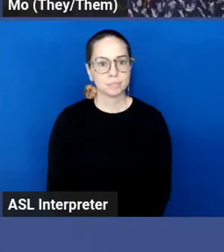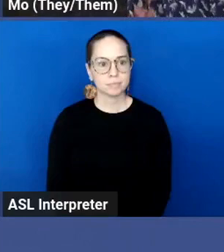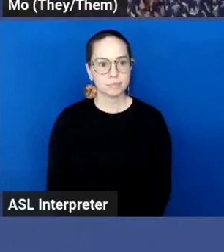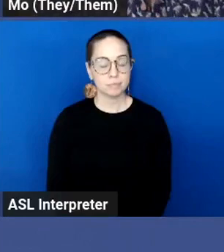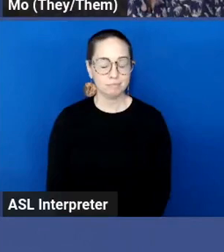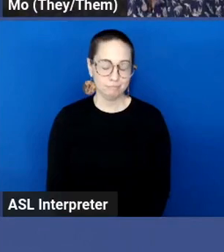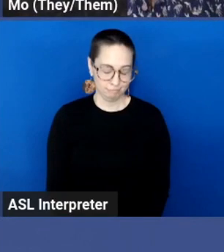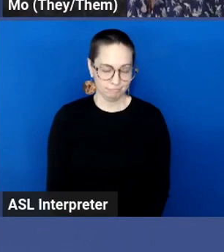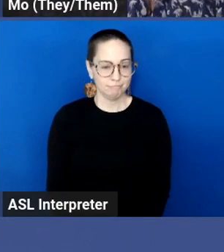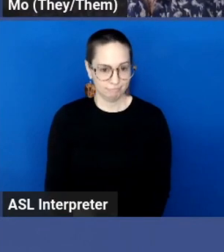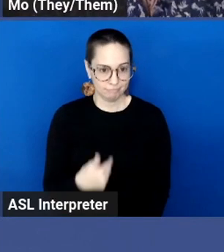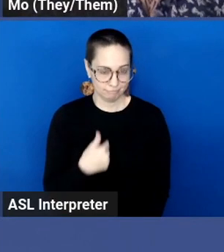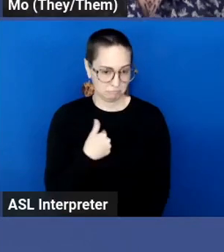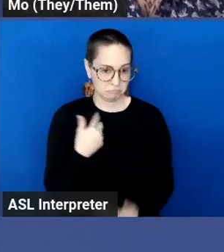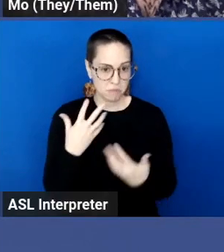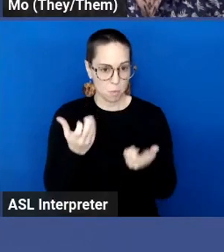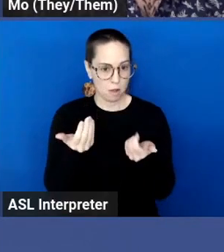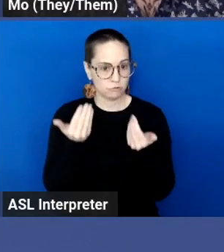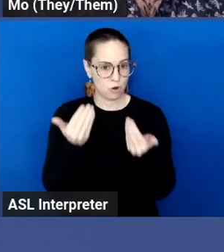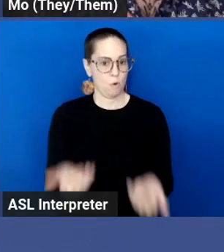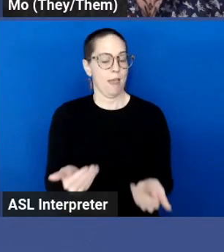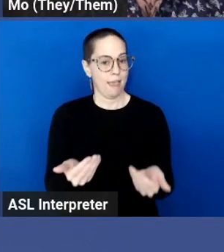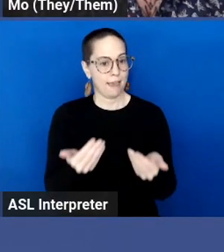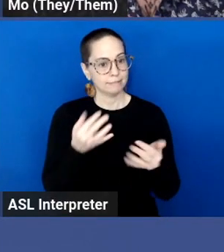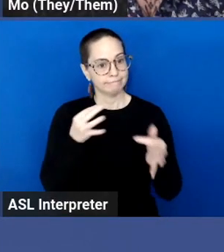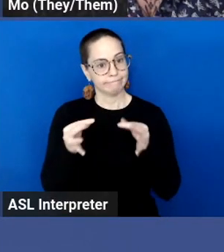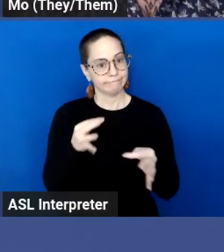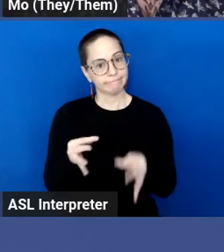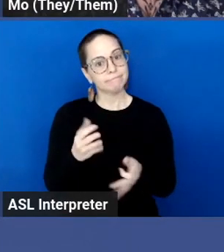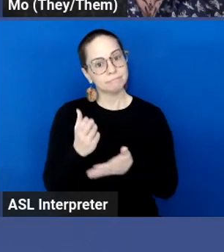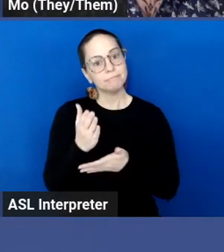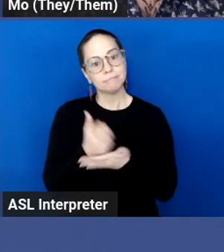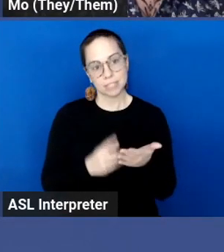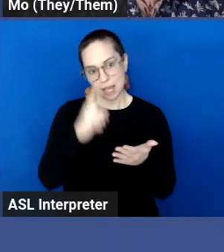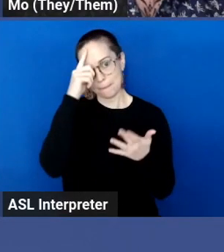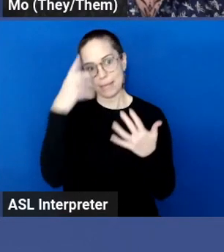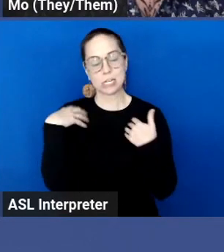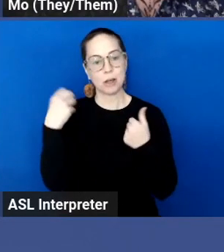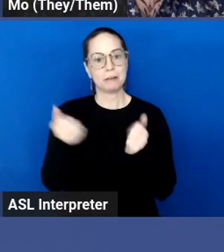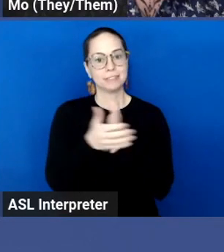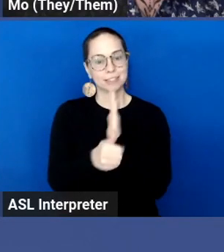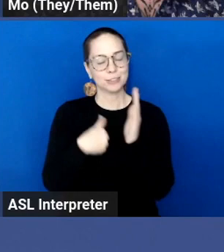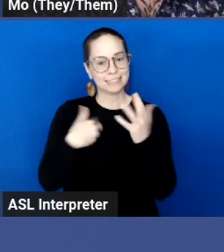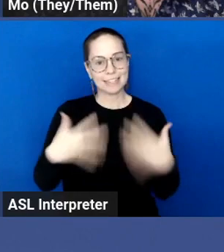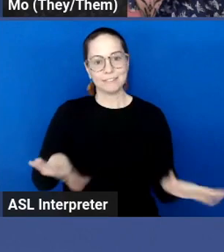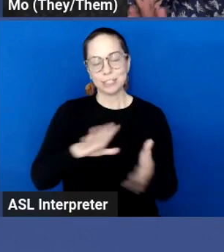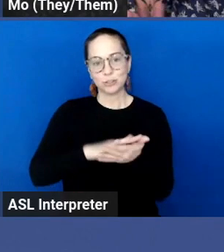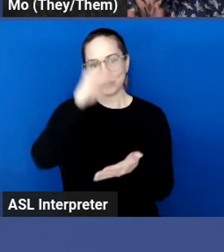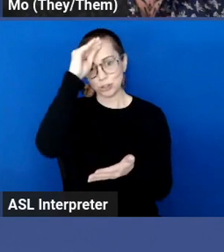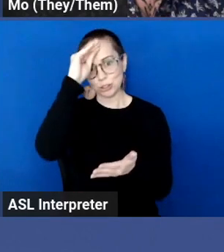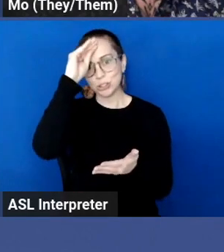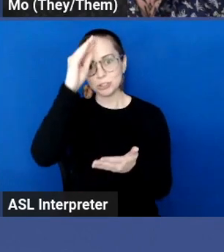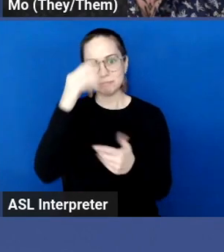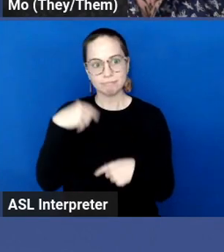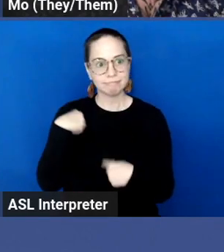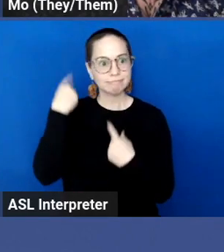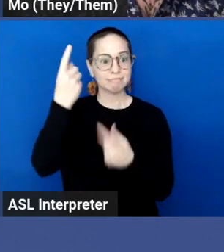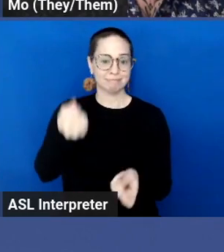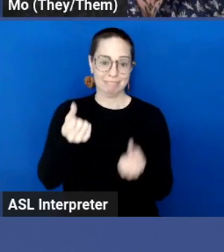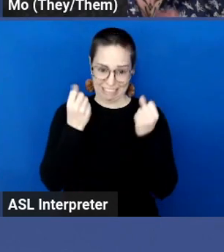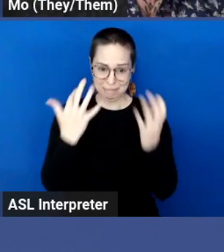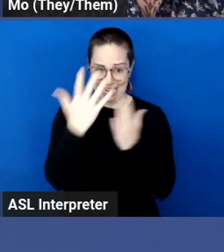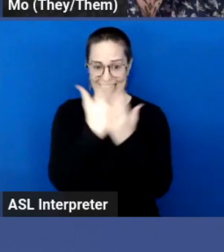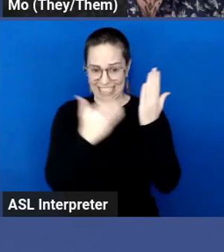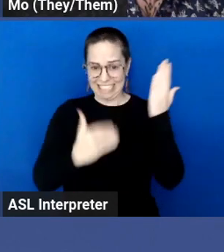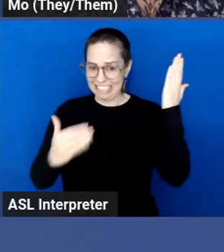So I did want to go ahead and share some of the mental health skills that I have learned along the way. There are a lot on this slide, so I'm